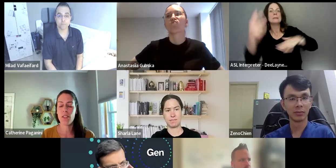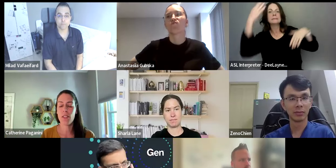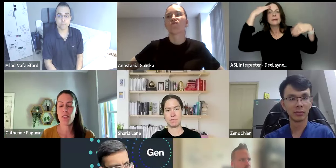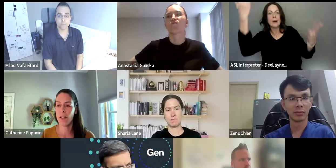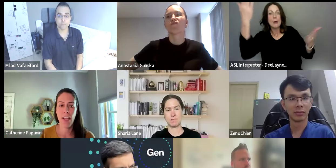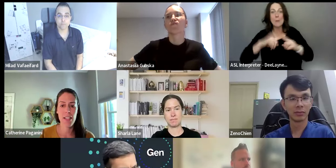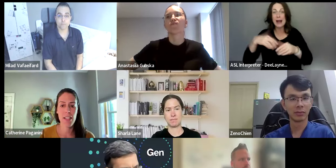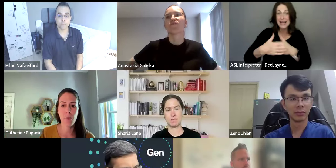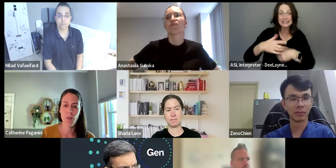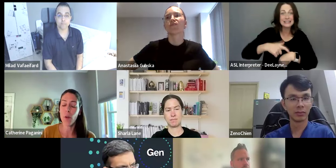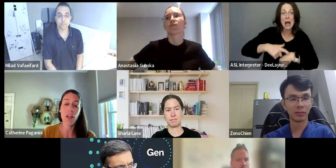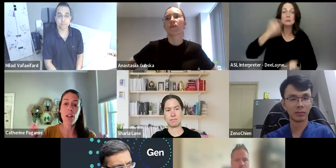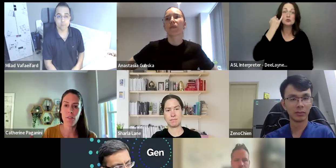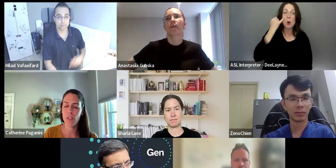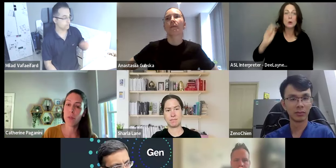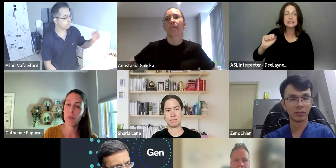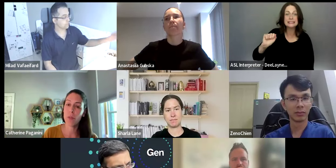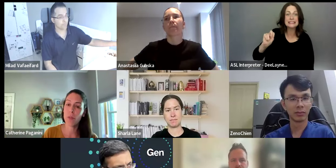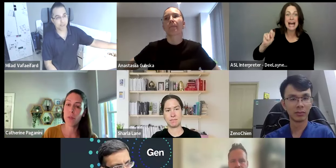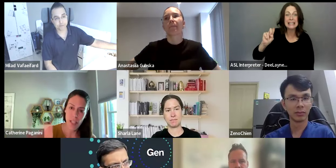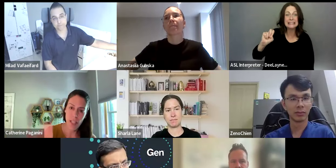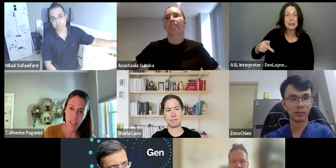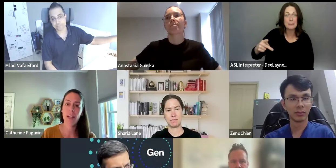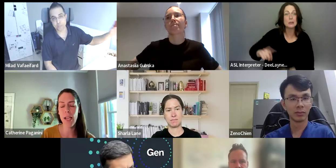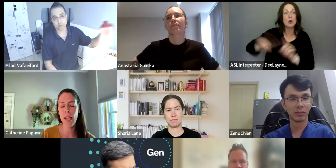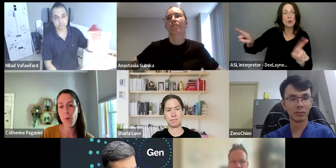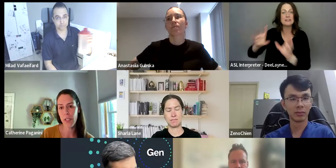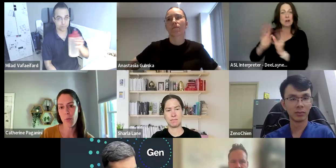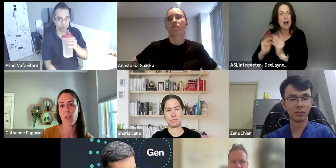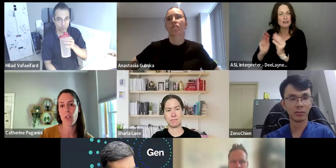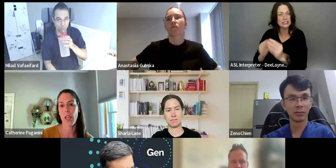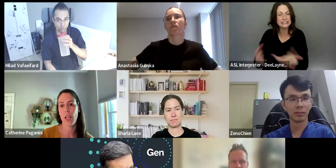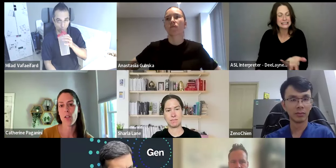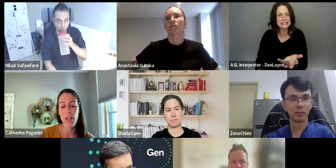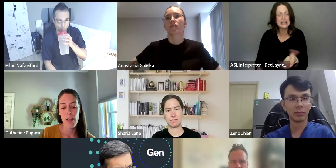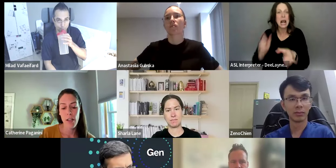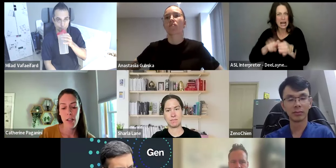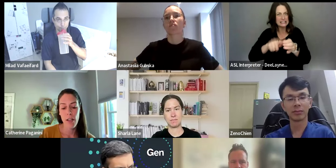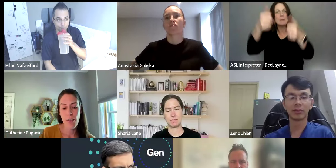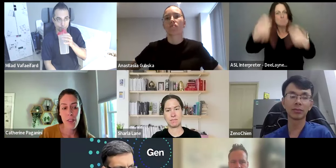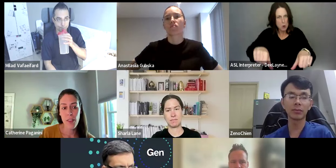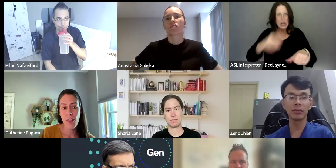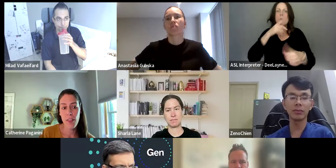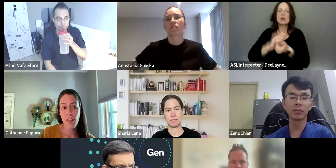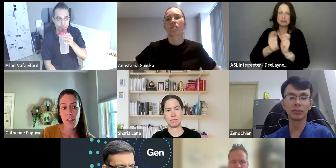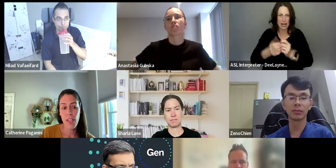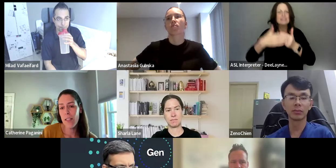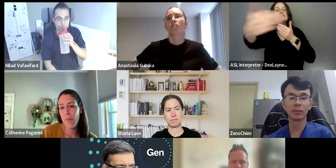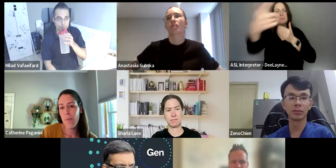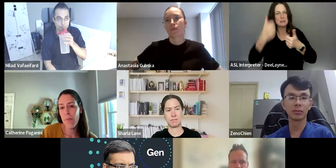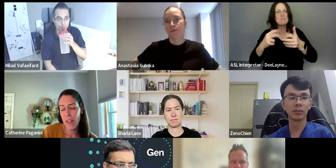time Sandeep is at an AWF conference or another conference, we do it again, and at some point it will change. Because